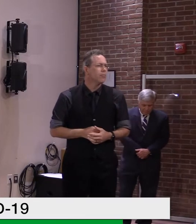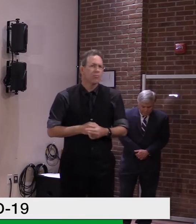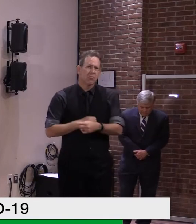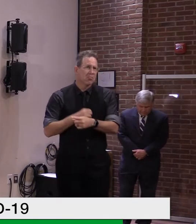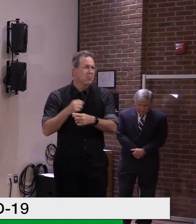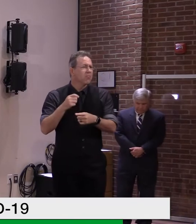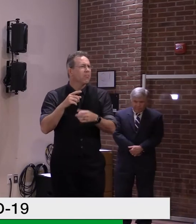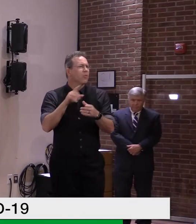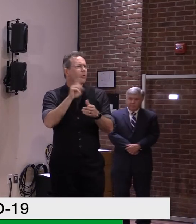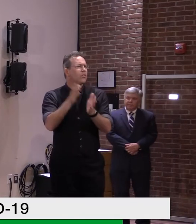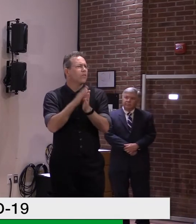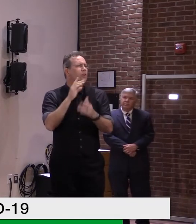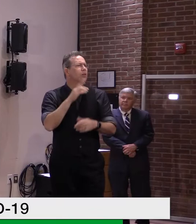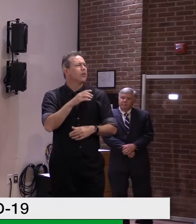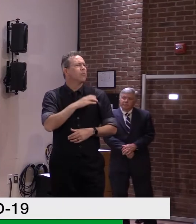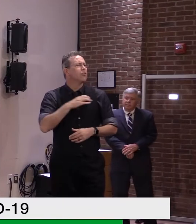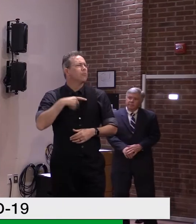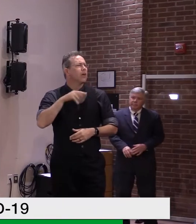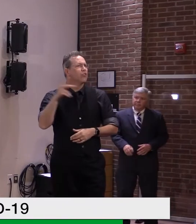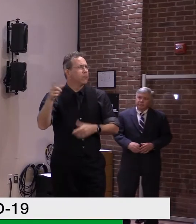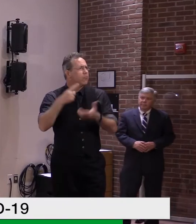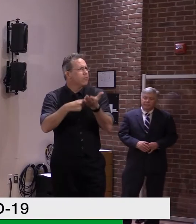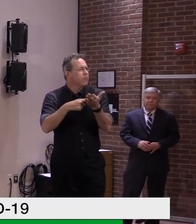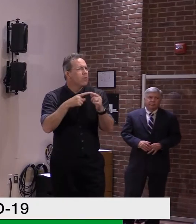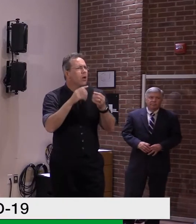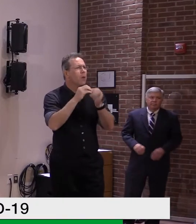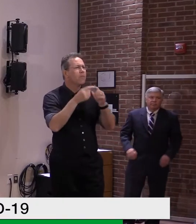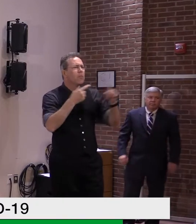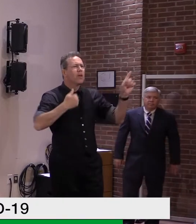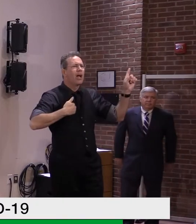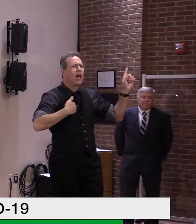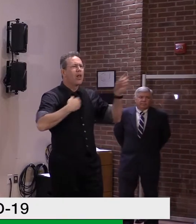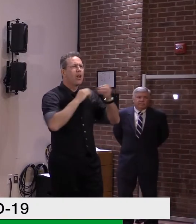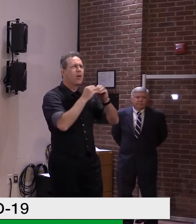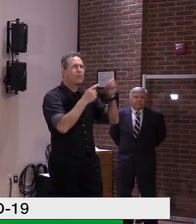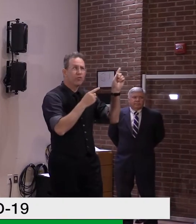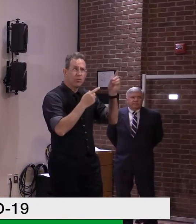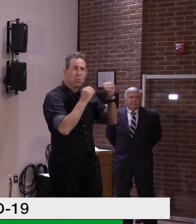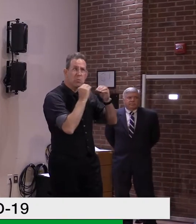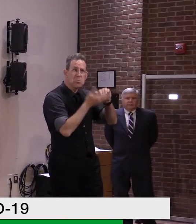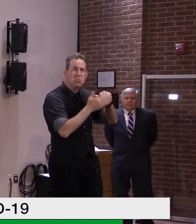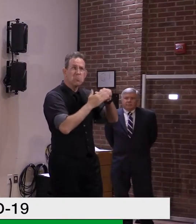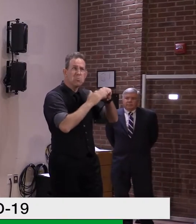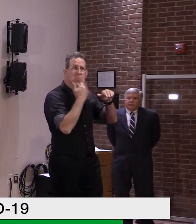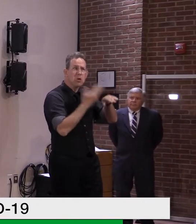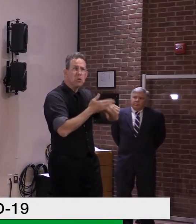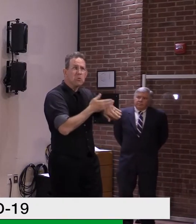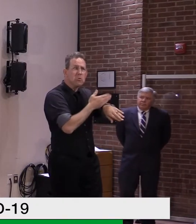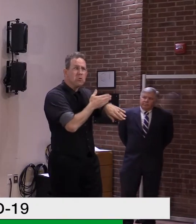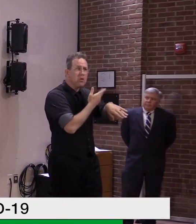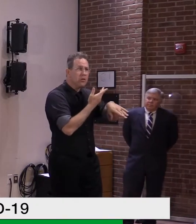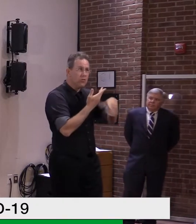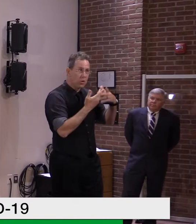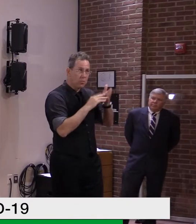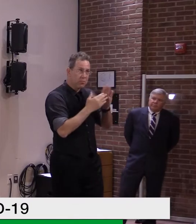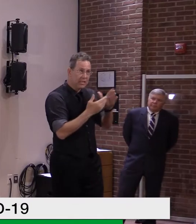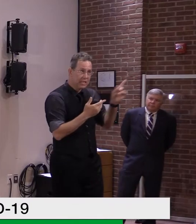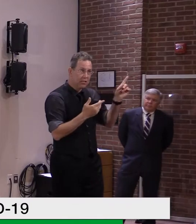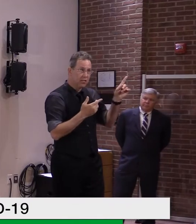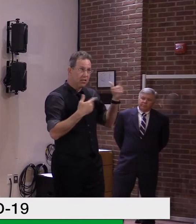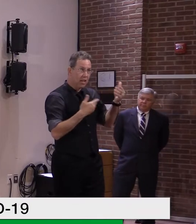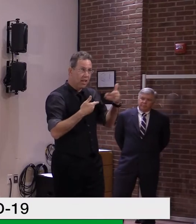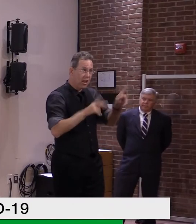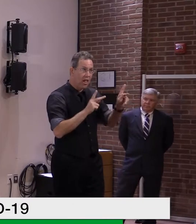I'm wondering if you have any update on that front and if you have any response from the letter to the Biden administration last week. Yeah, we have not